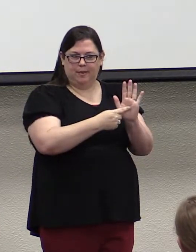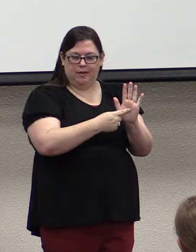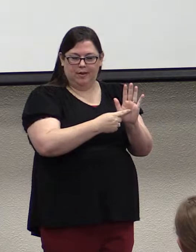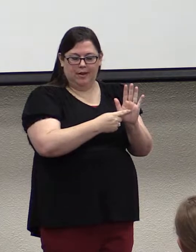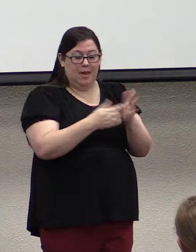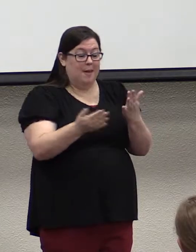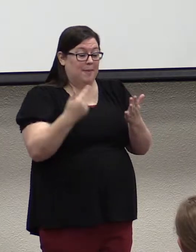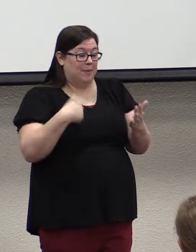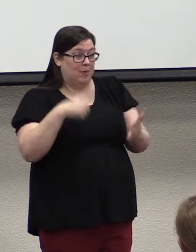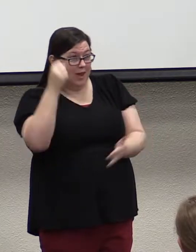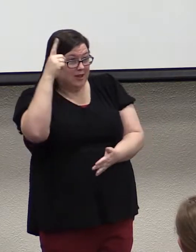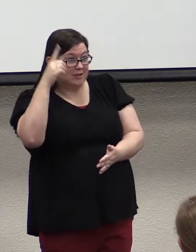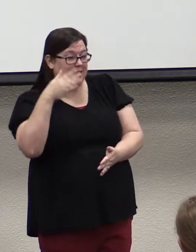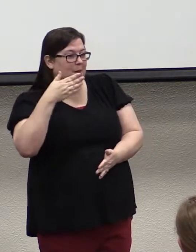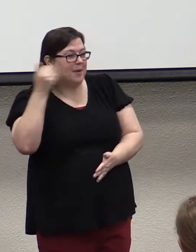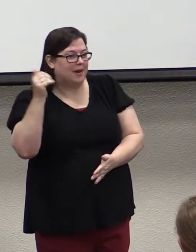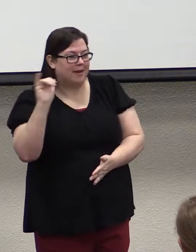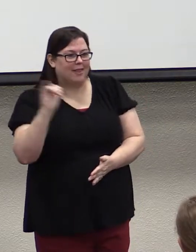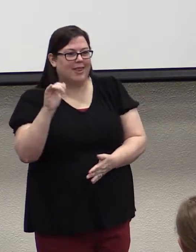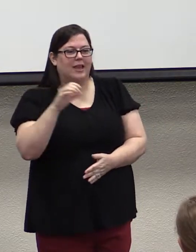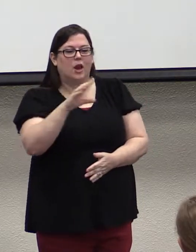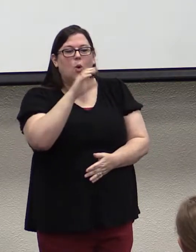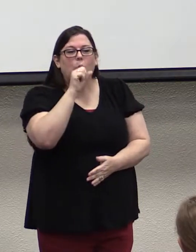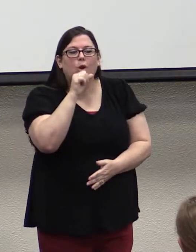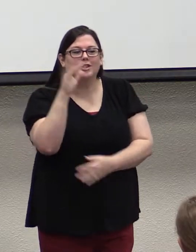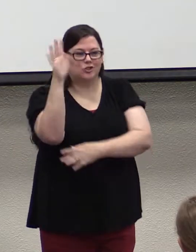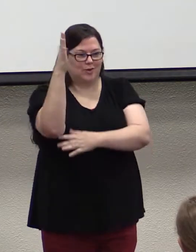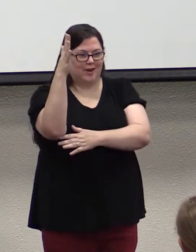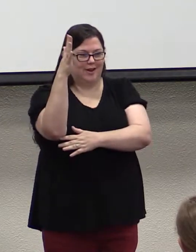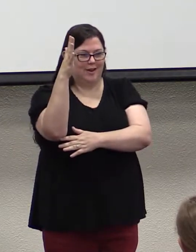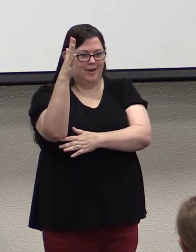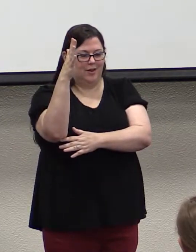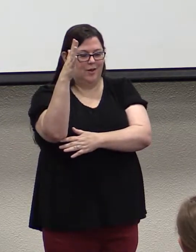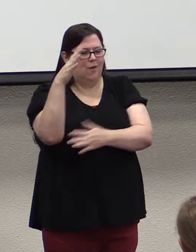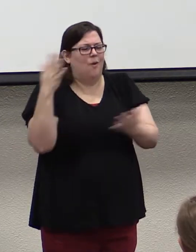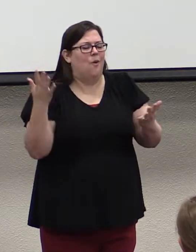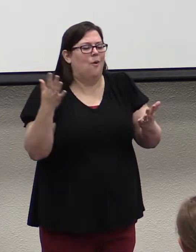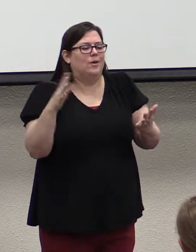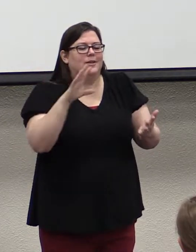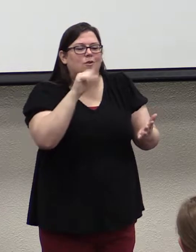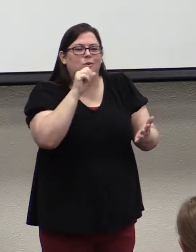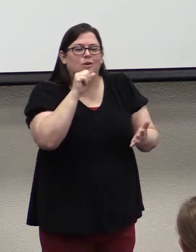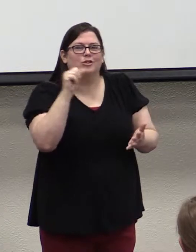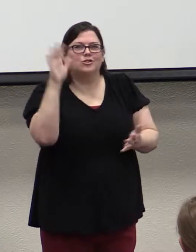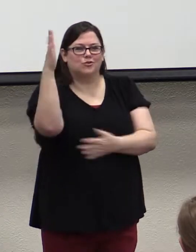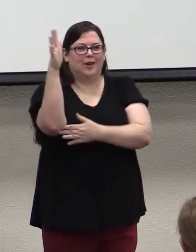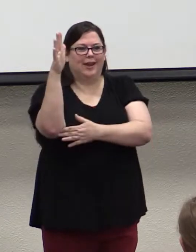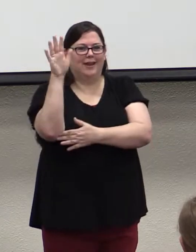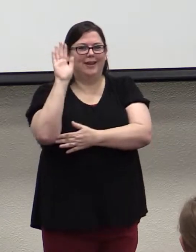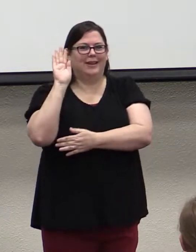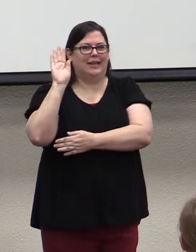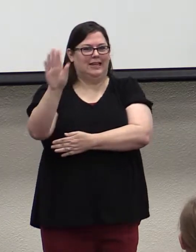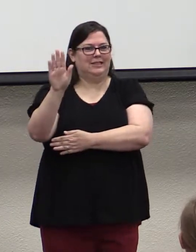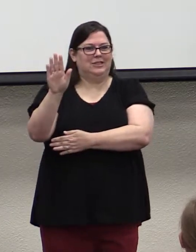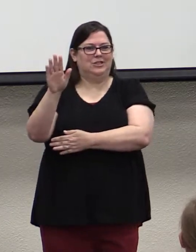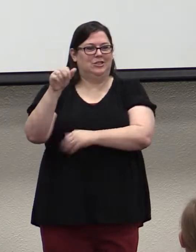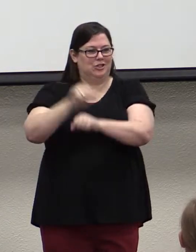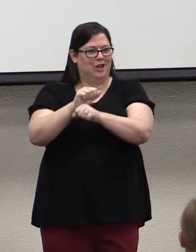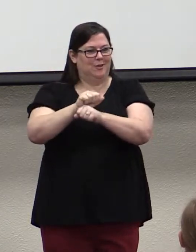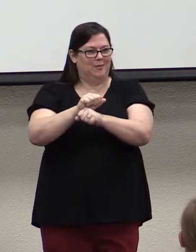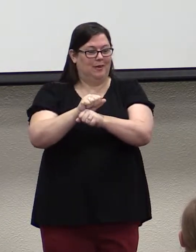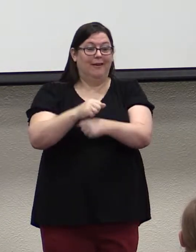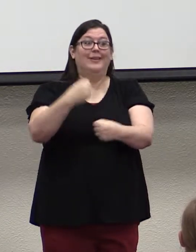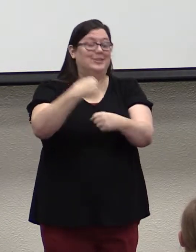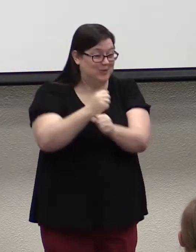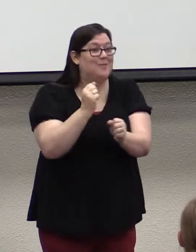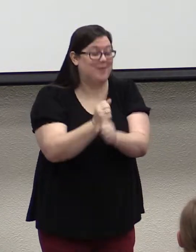we understand better, like an orange tree. What's an orange tree's job? To make oranges,